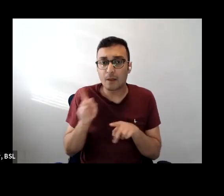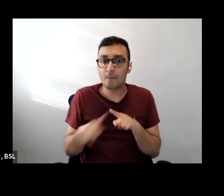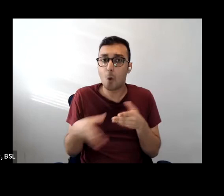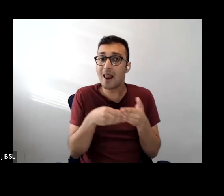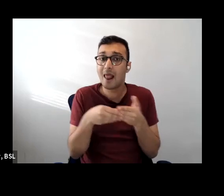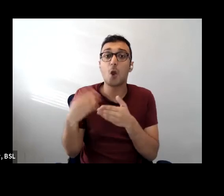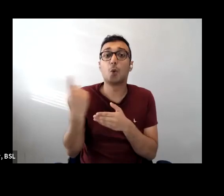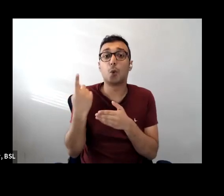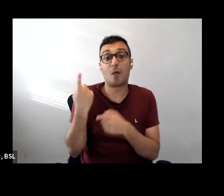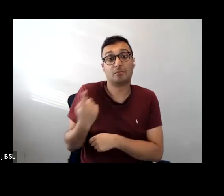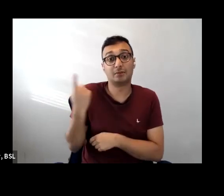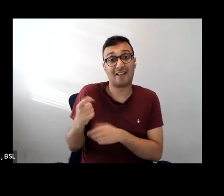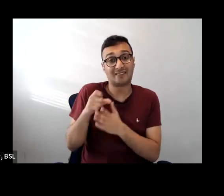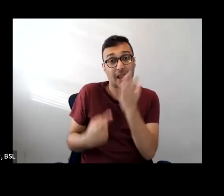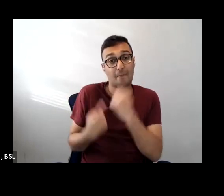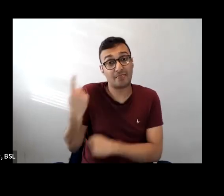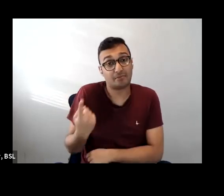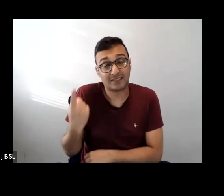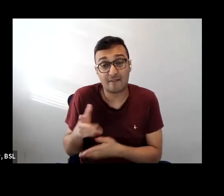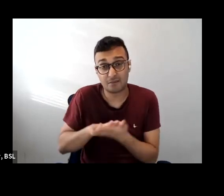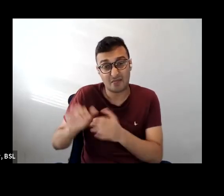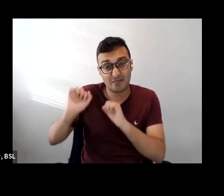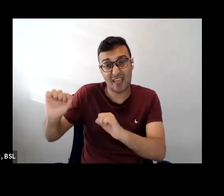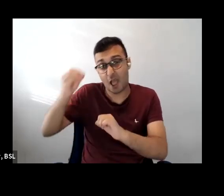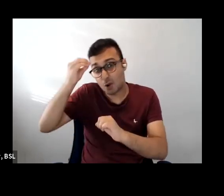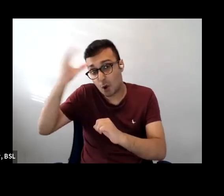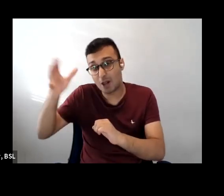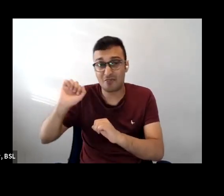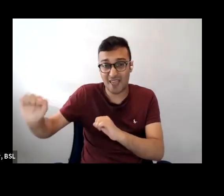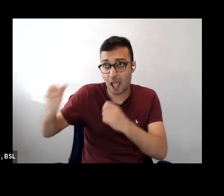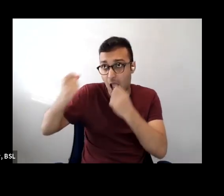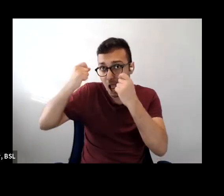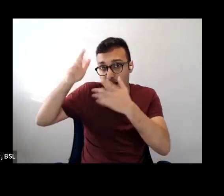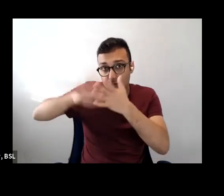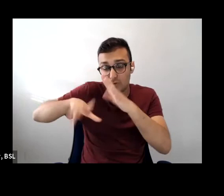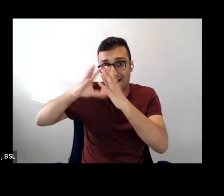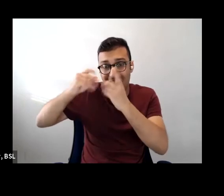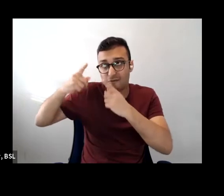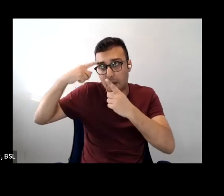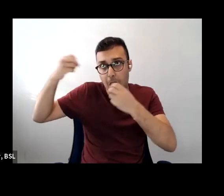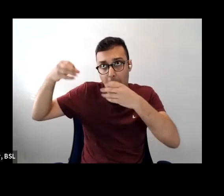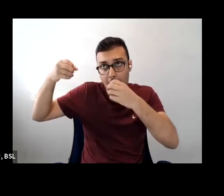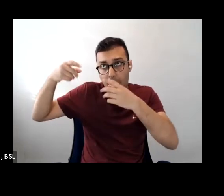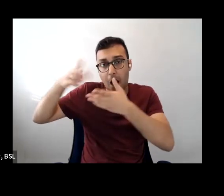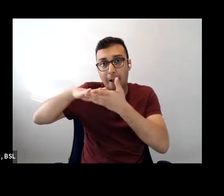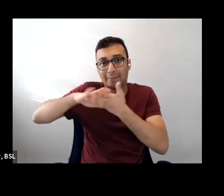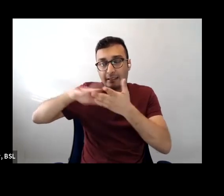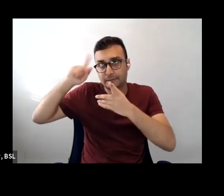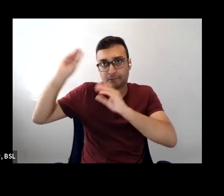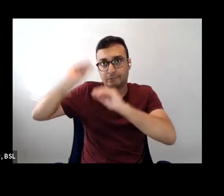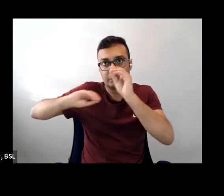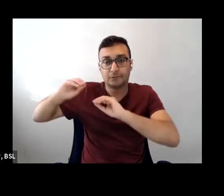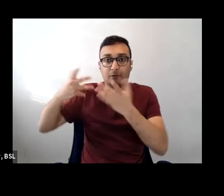inputs and knowledge of AT and also create employment for disabled people, which is important. And